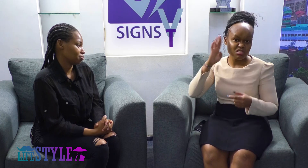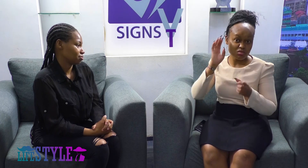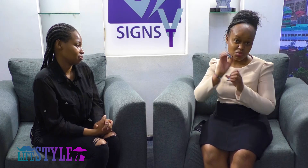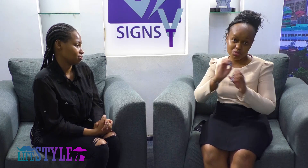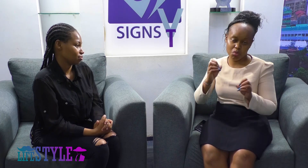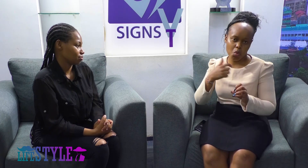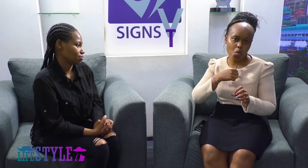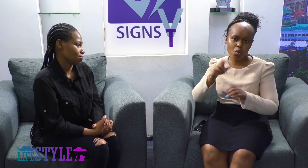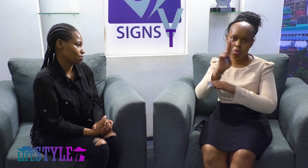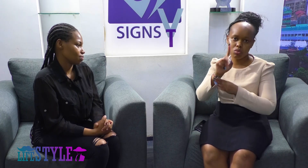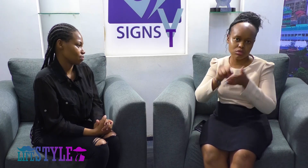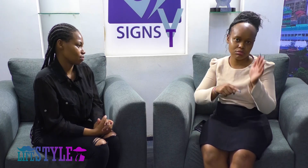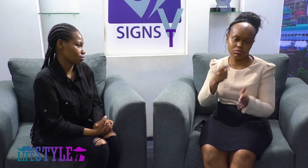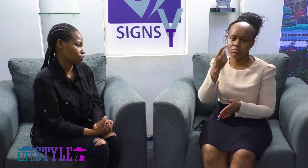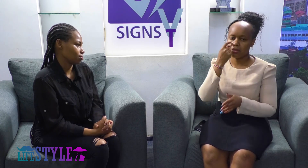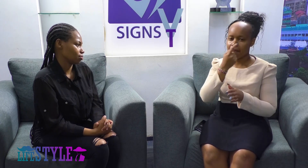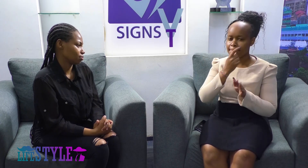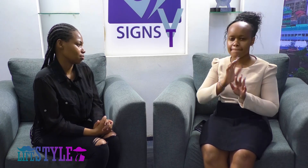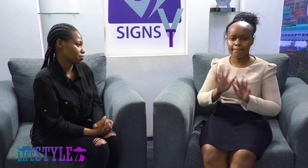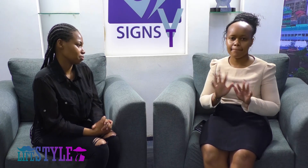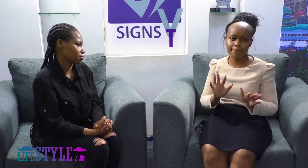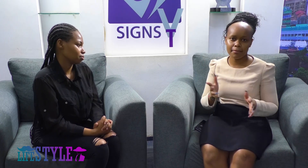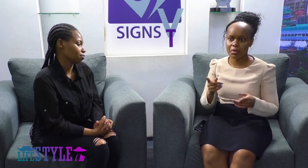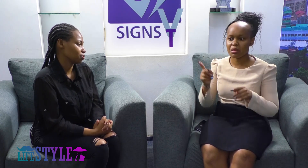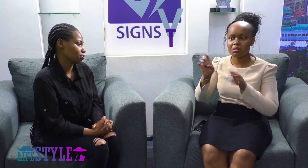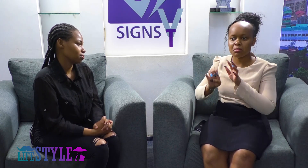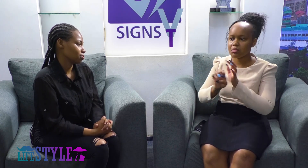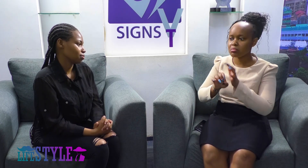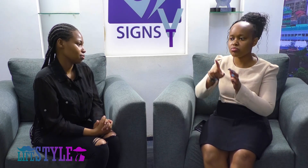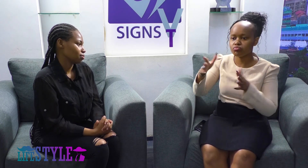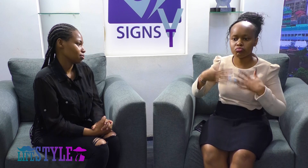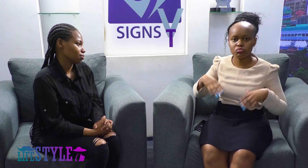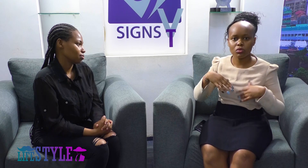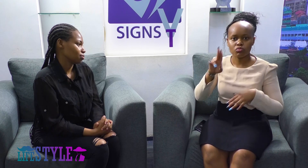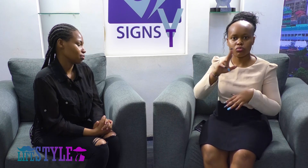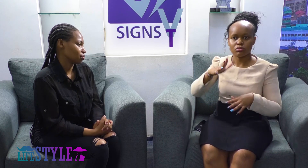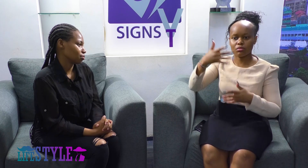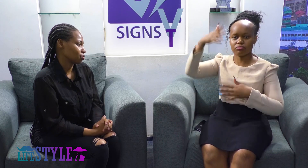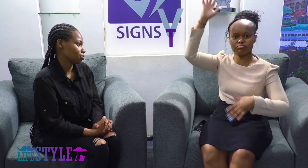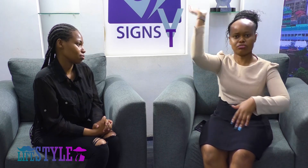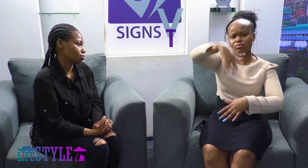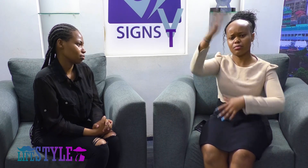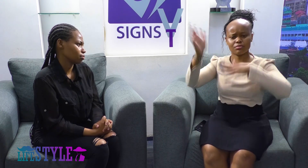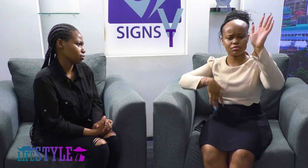you navigate that? Yes, it's true that I don't hear, but I use my eyes.